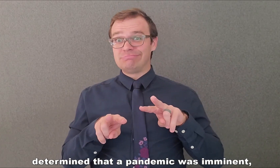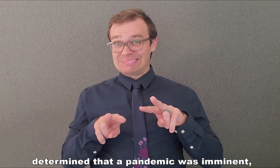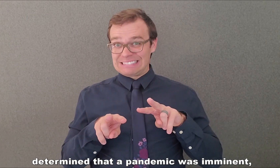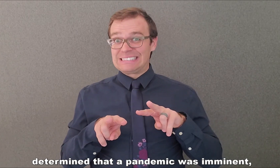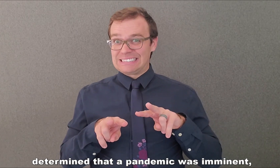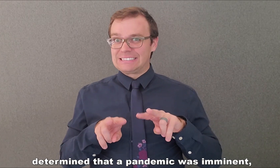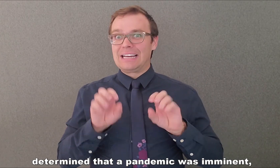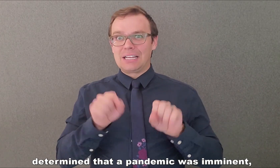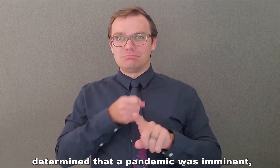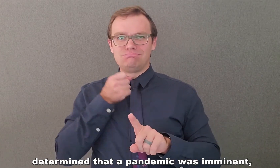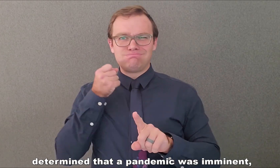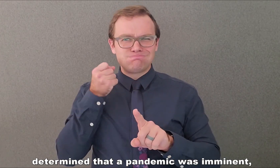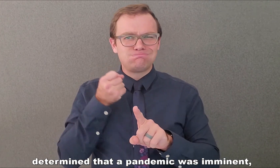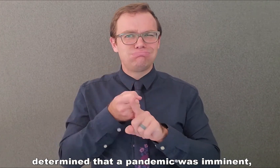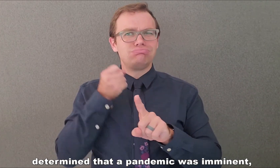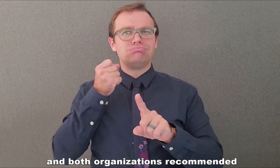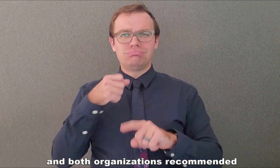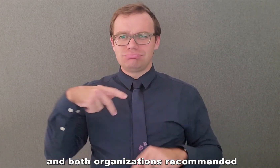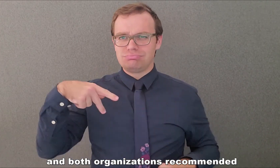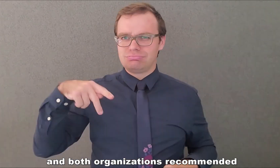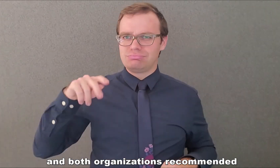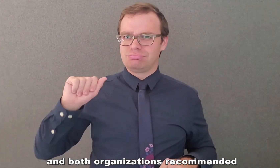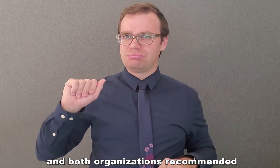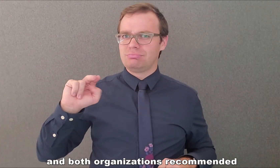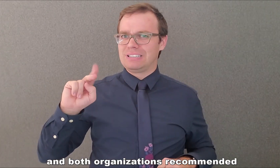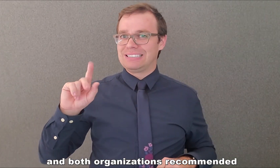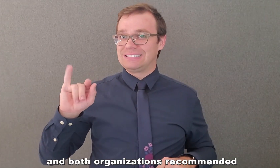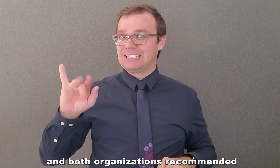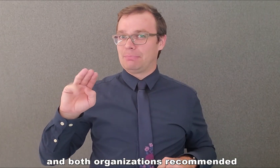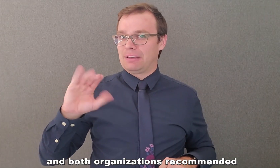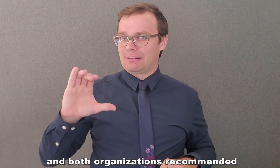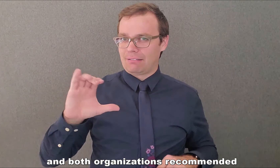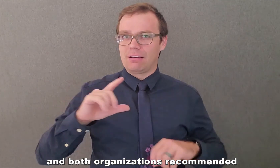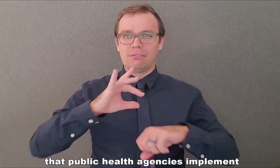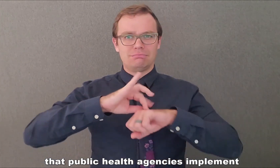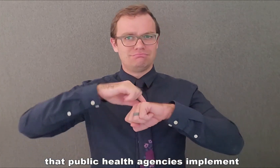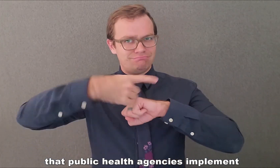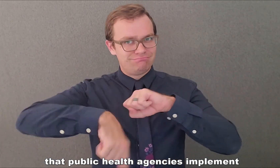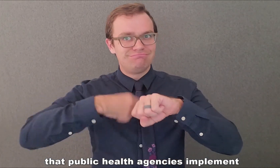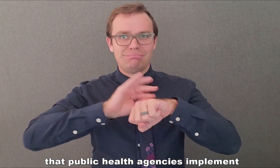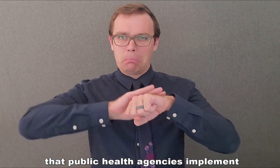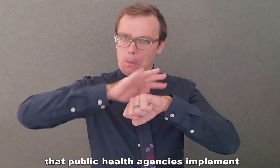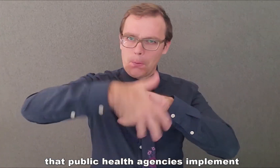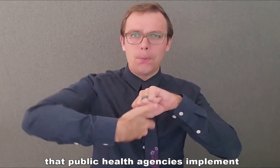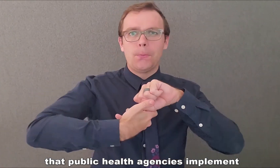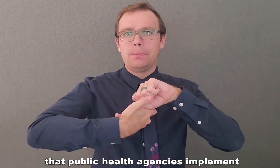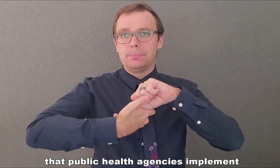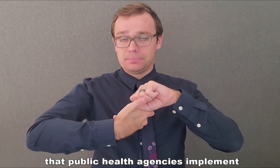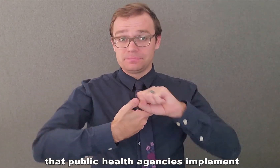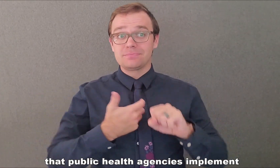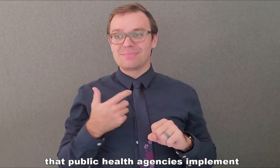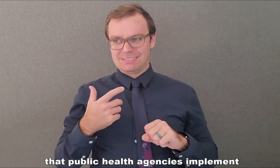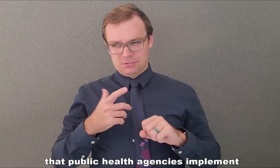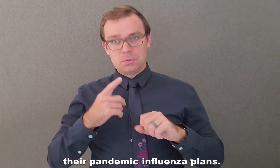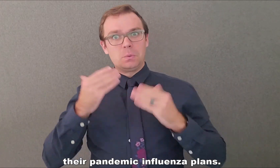pandemic was imminent, and both organizations recommended that public health agencies implement their